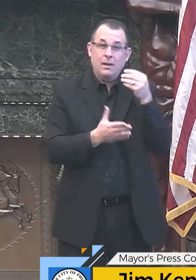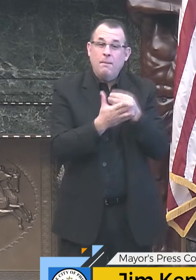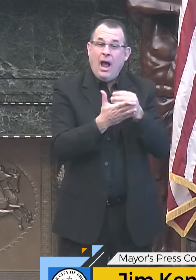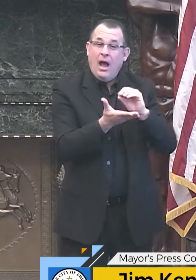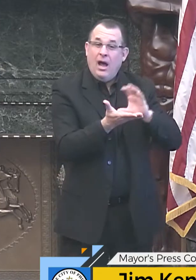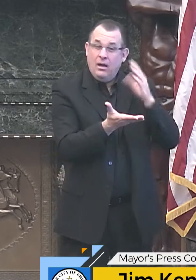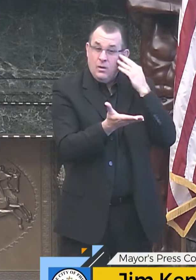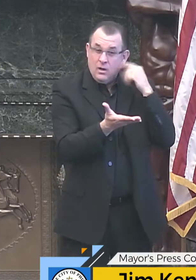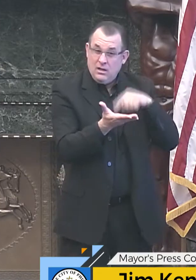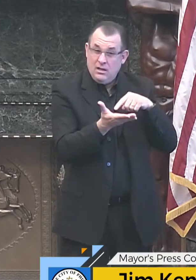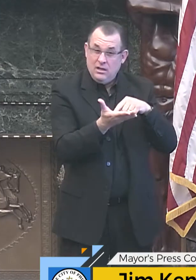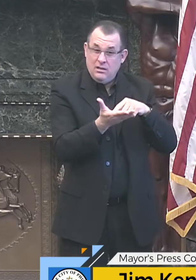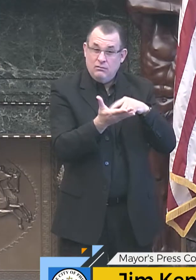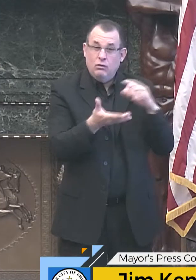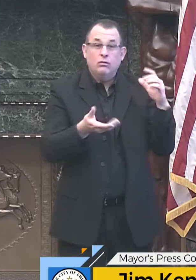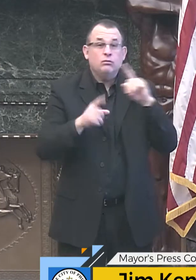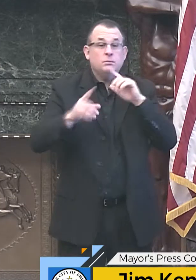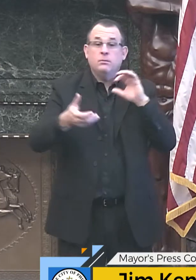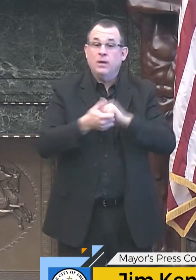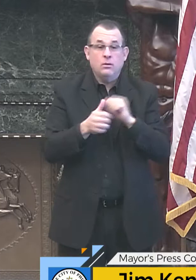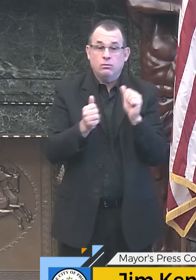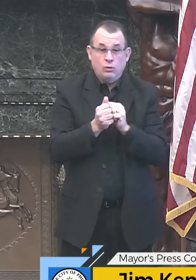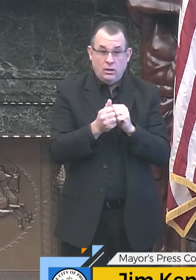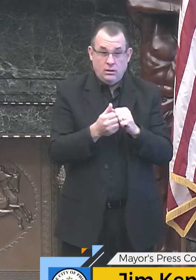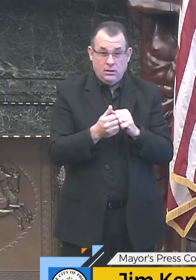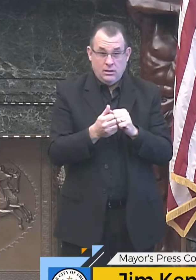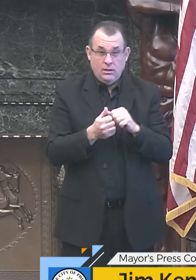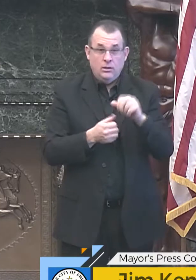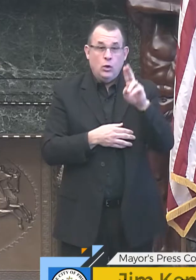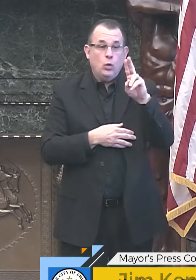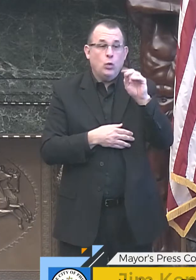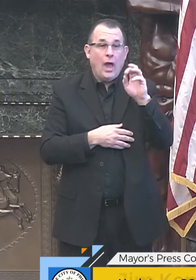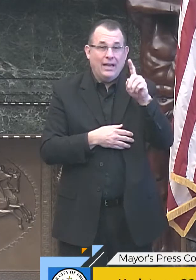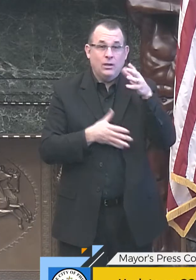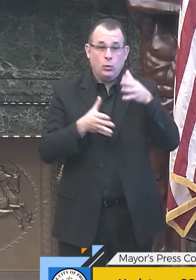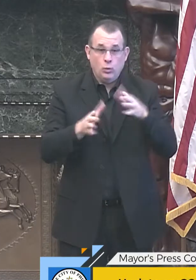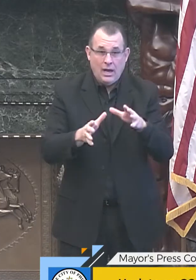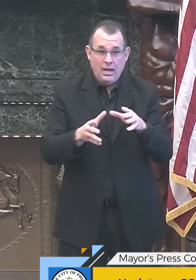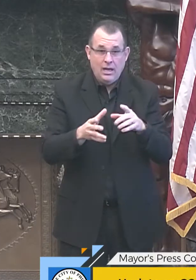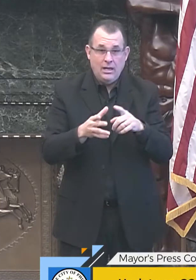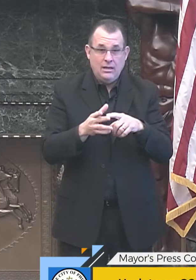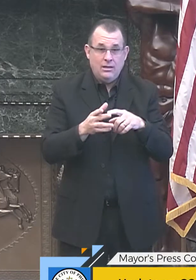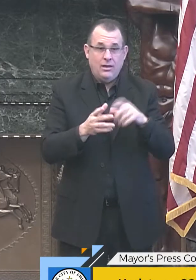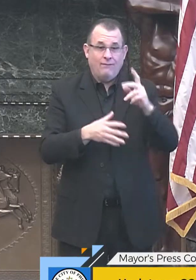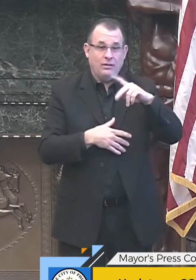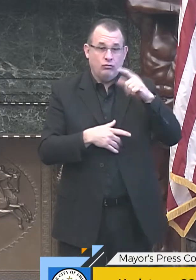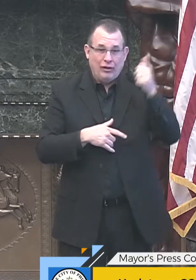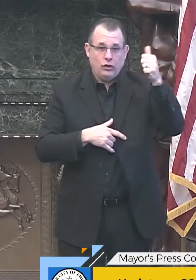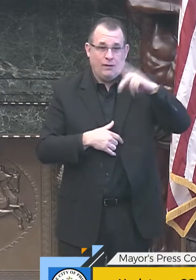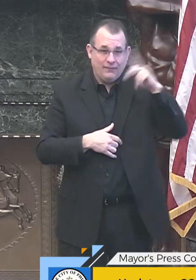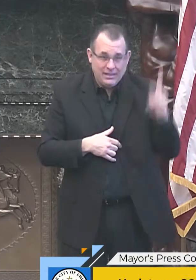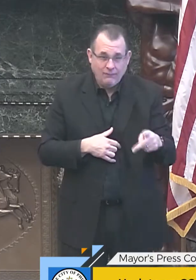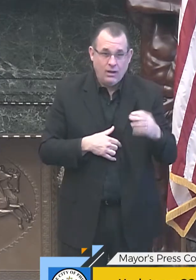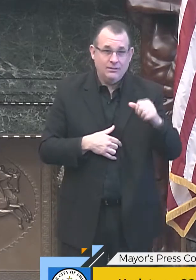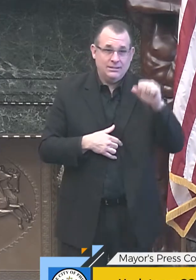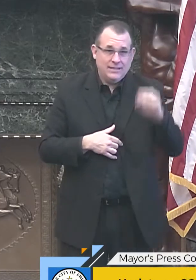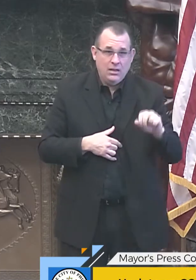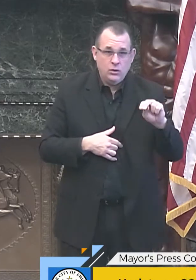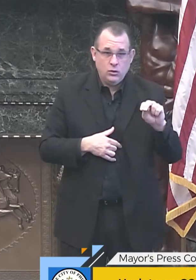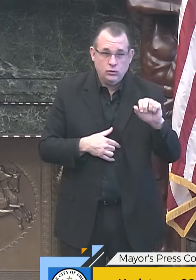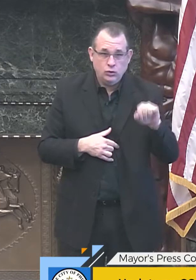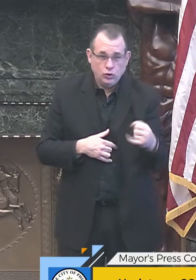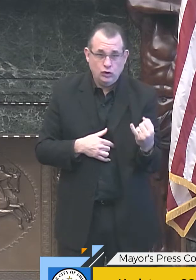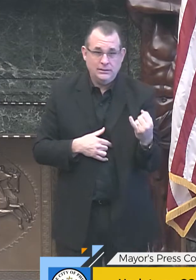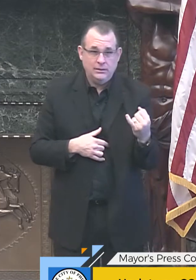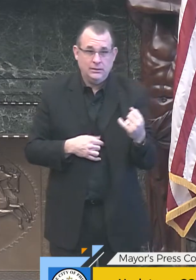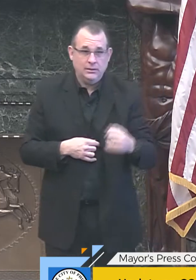created in partnership with the United Way of Greater Philadelphia and Southern New Jersey and the Philadelphia Foundation. I am thrilled to report that the